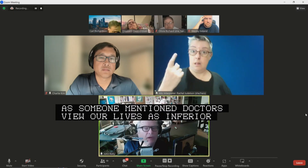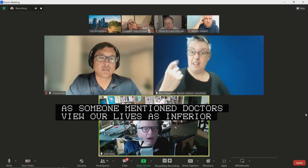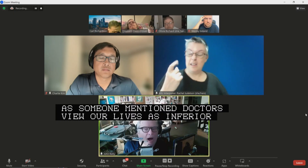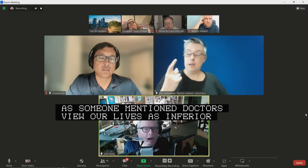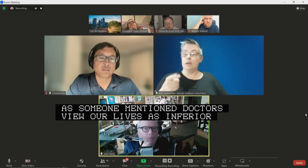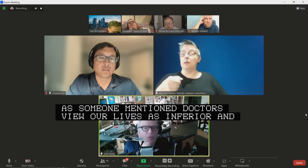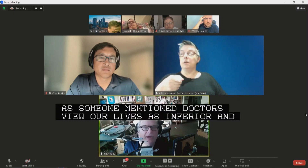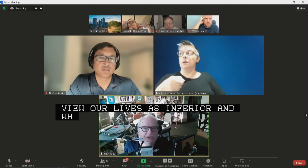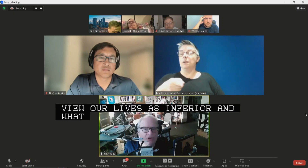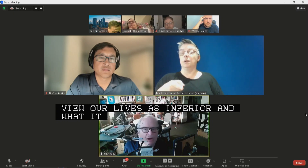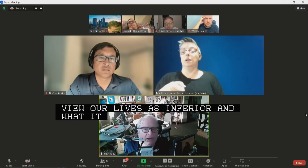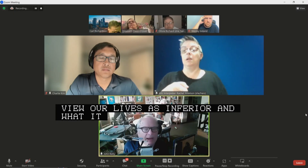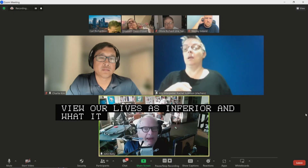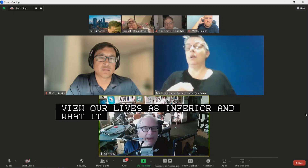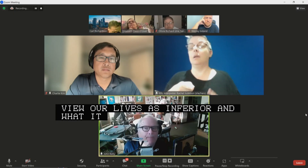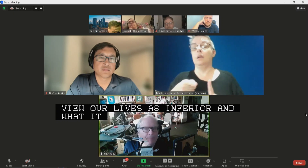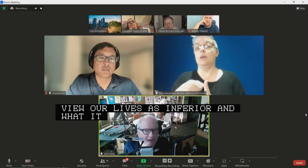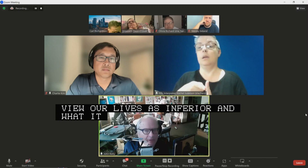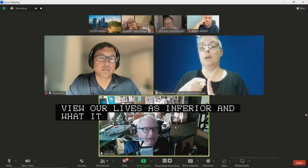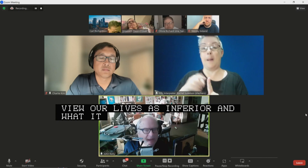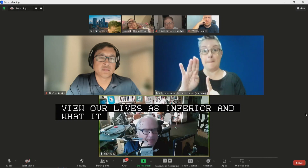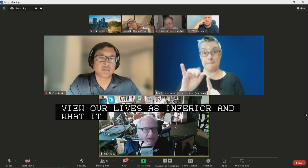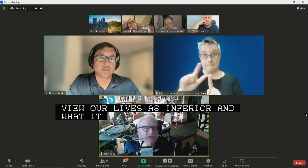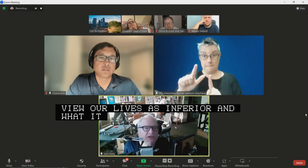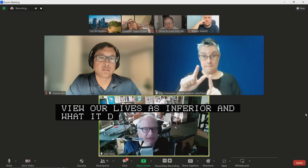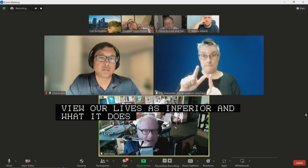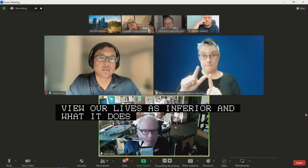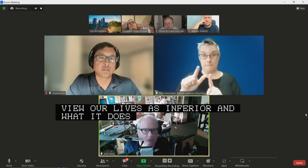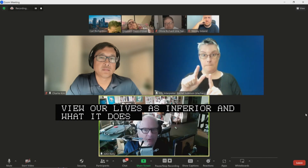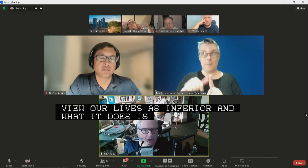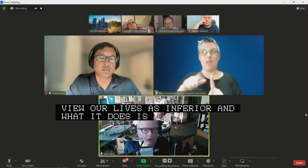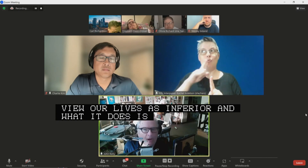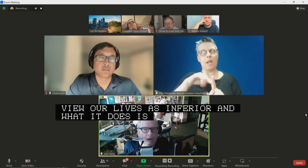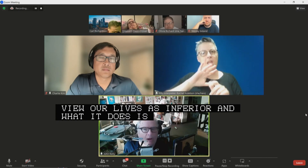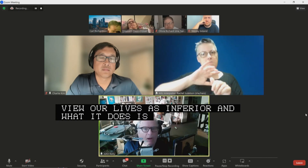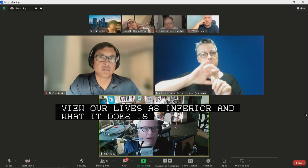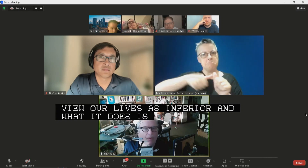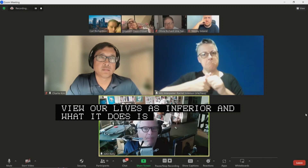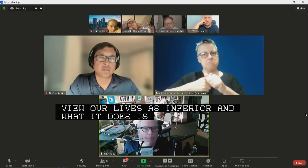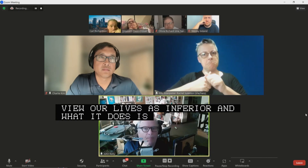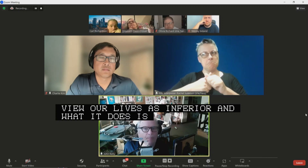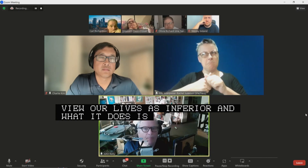it operates on a better dead than disabled